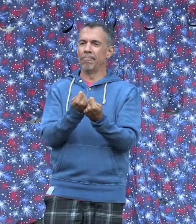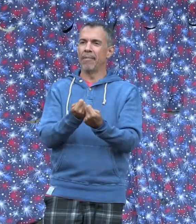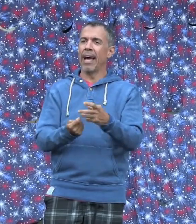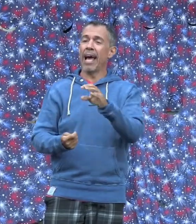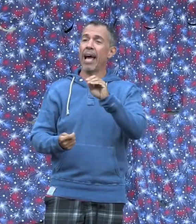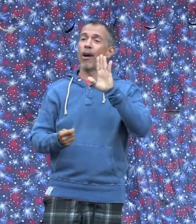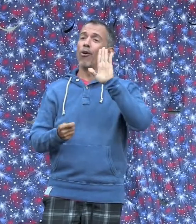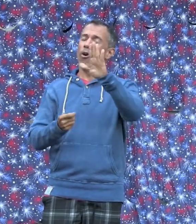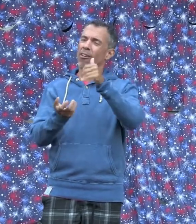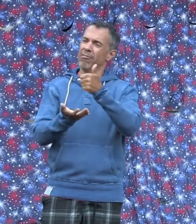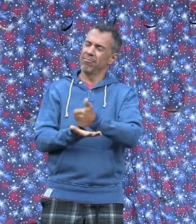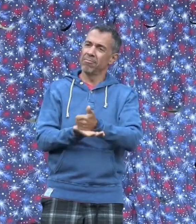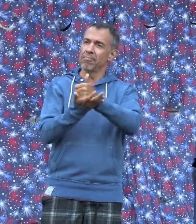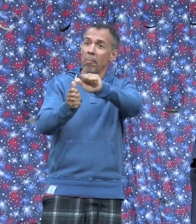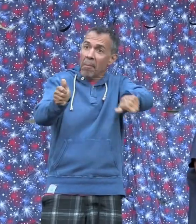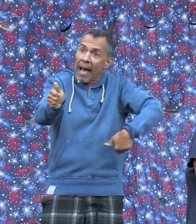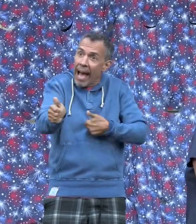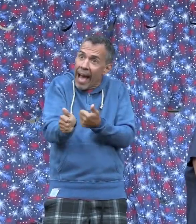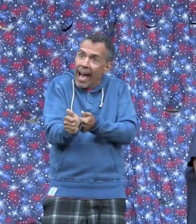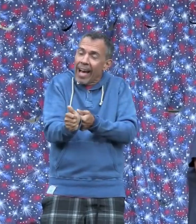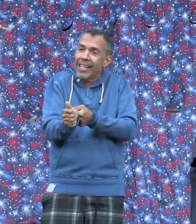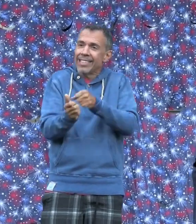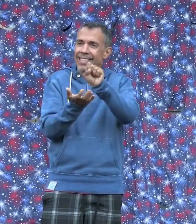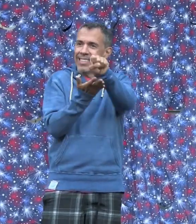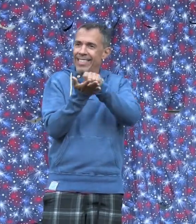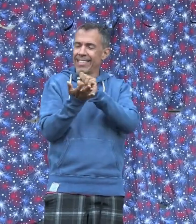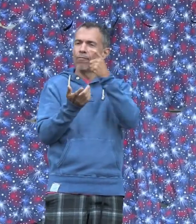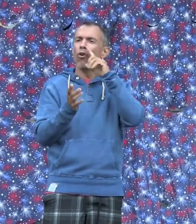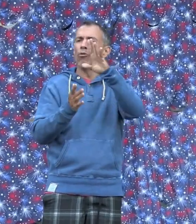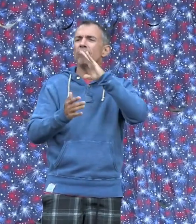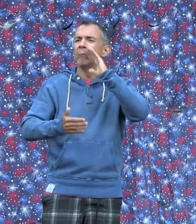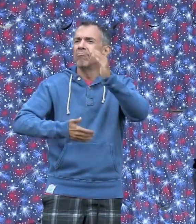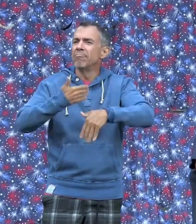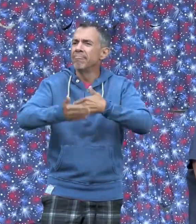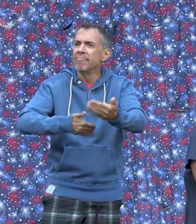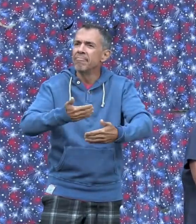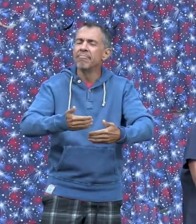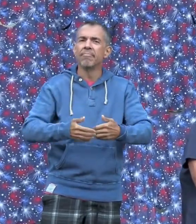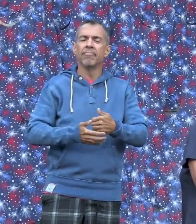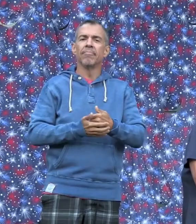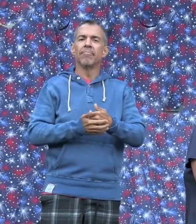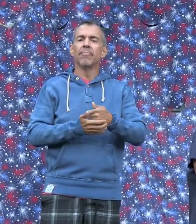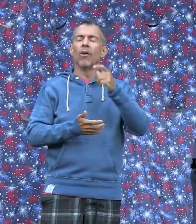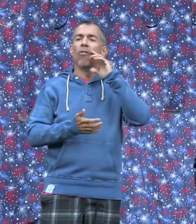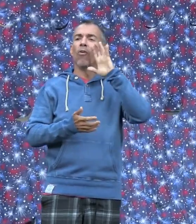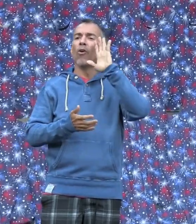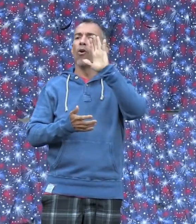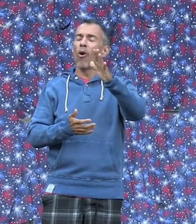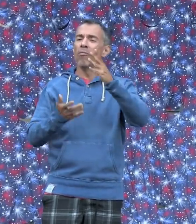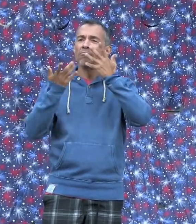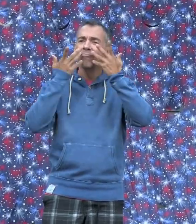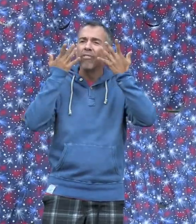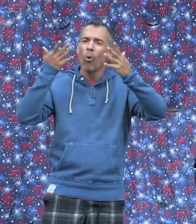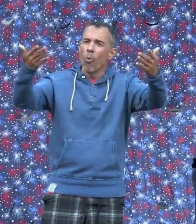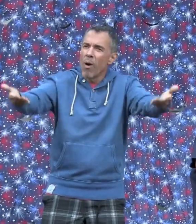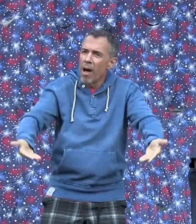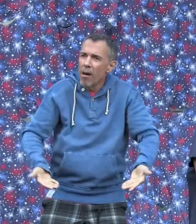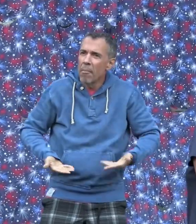your assistance behind the scenes. For your generosity, for your